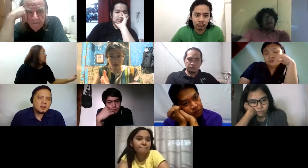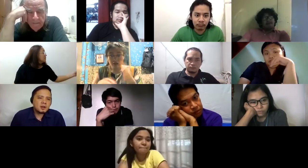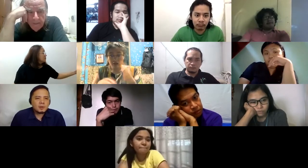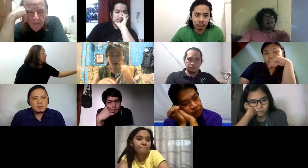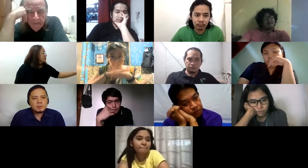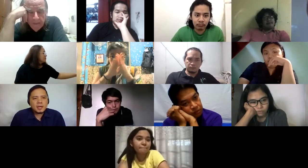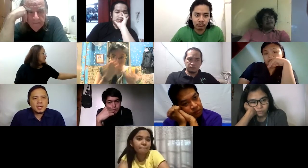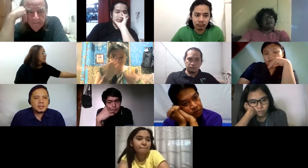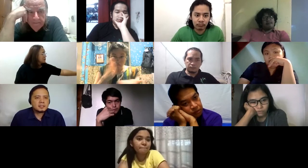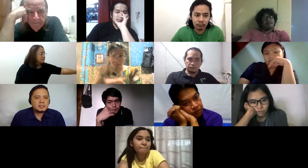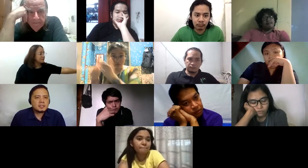blah, blah, blah. And,